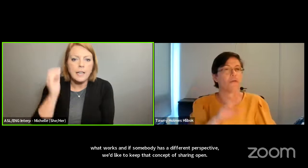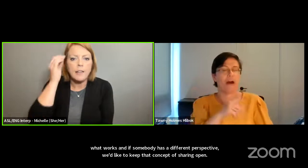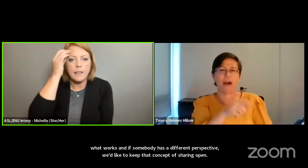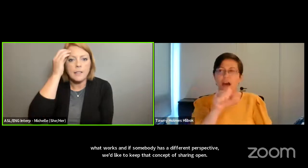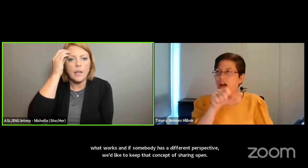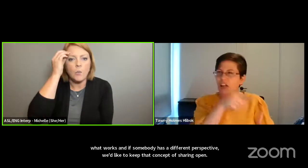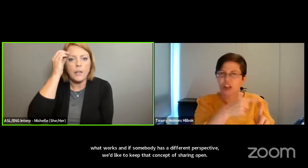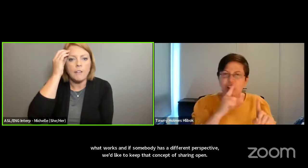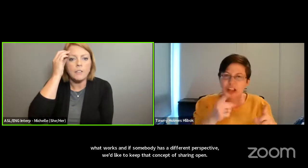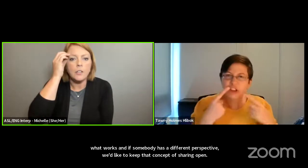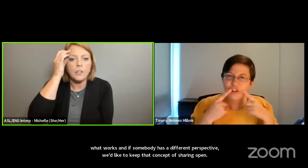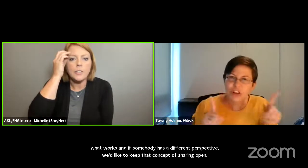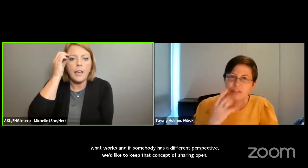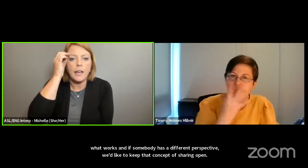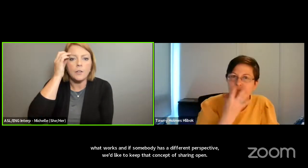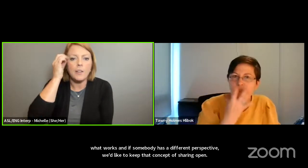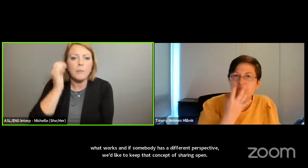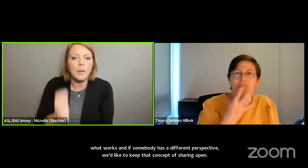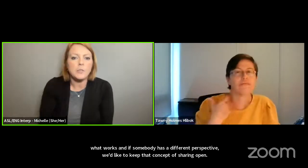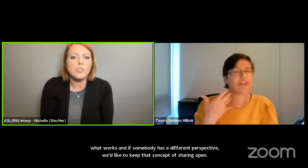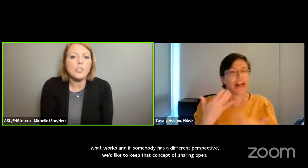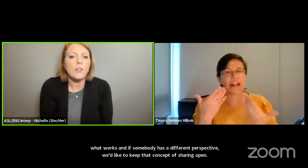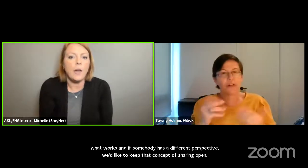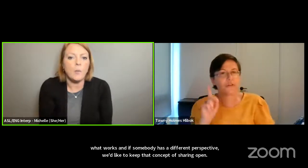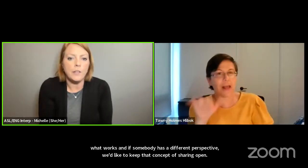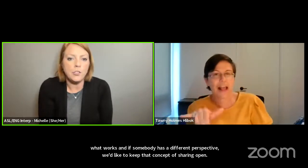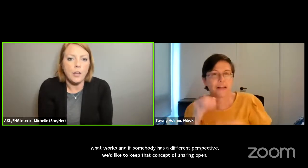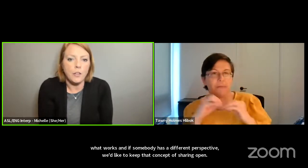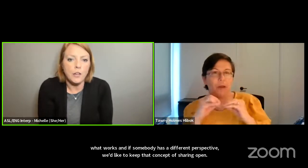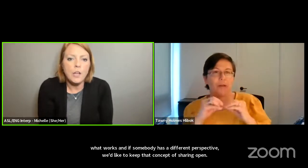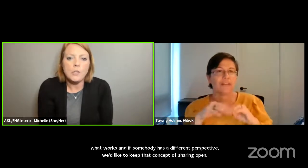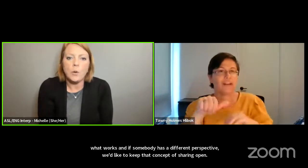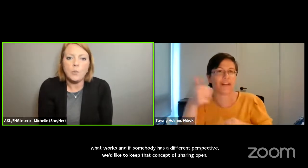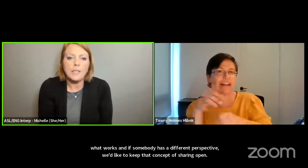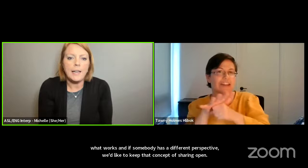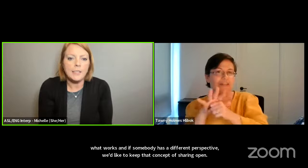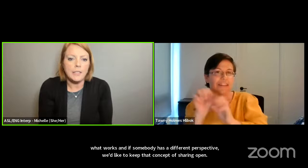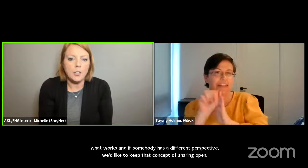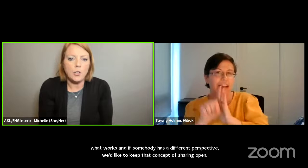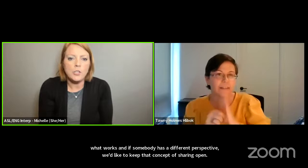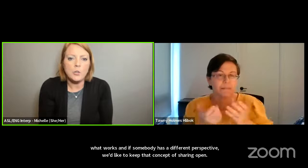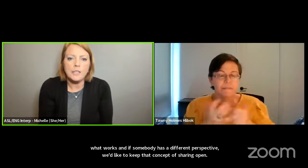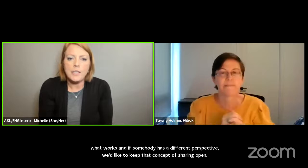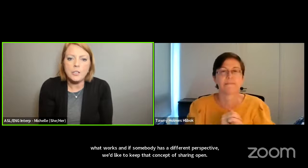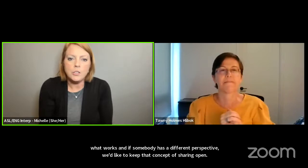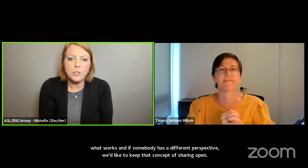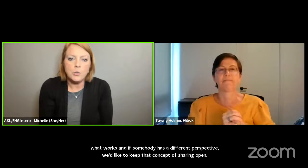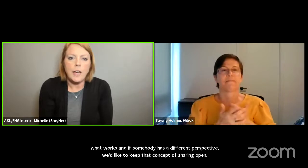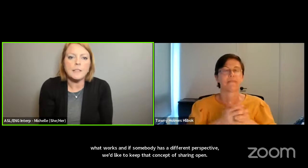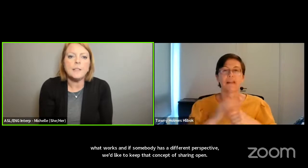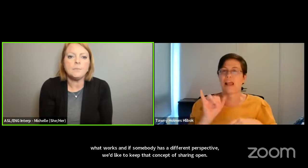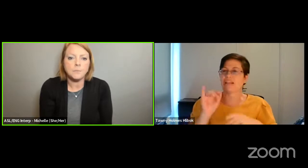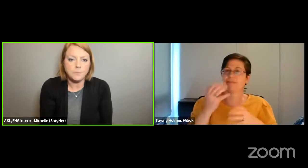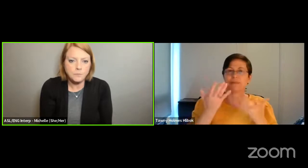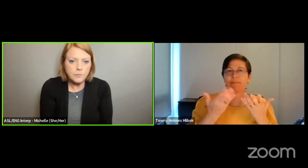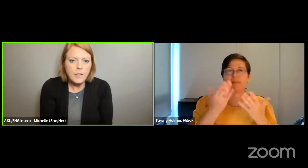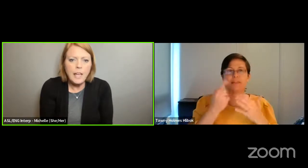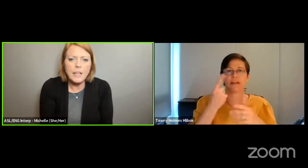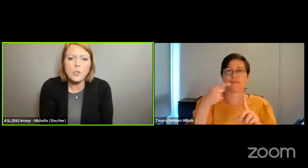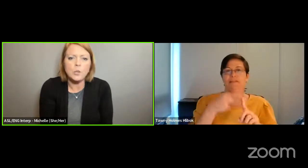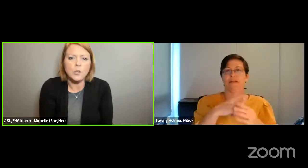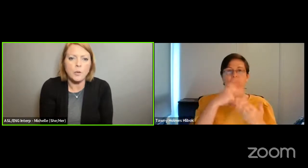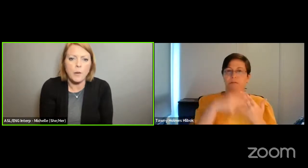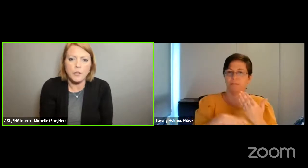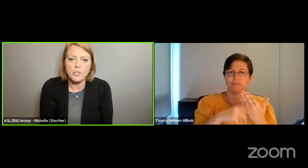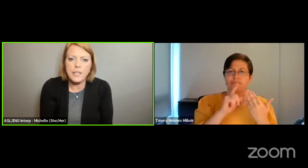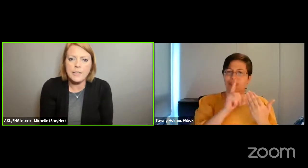really exciting things that we have learned, and we've been able to share that with each other. So I would like to encourage you continue to do that